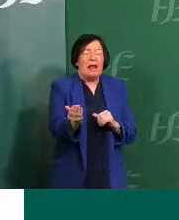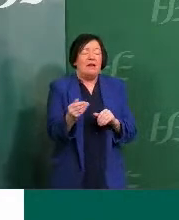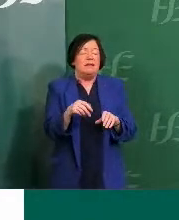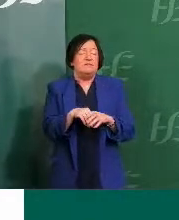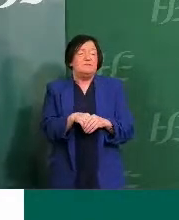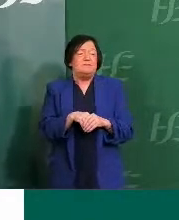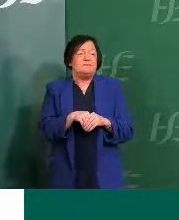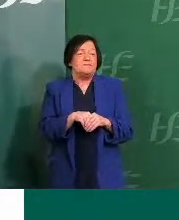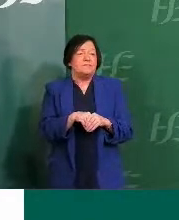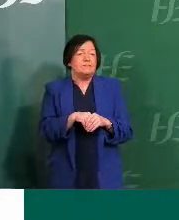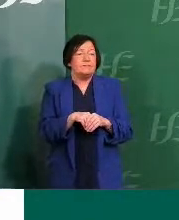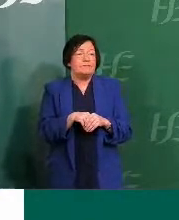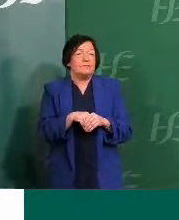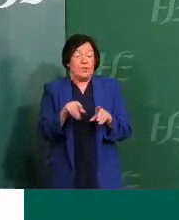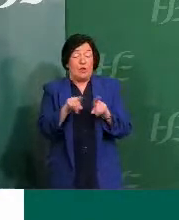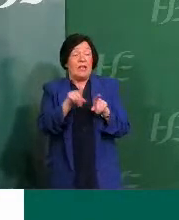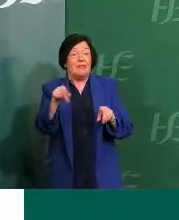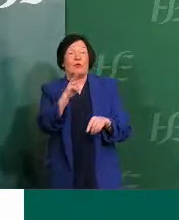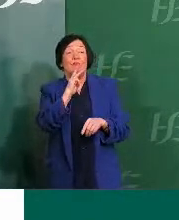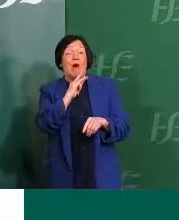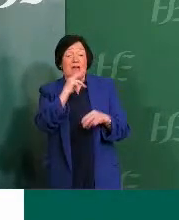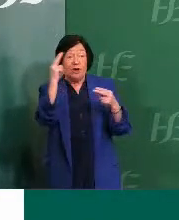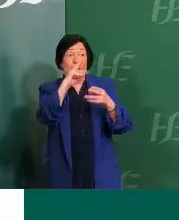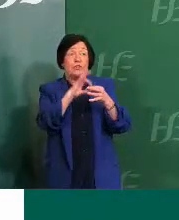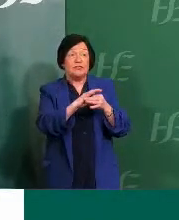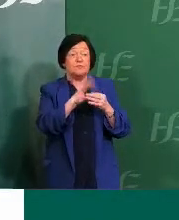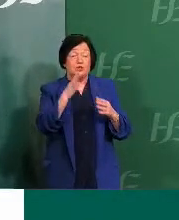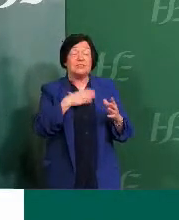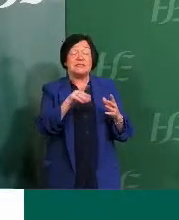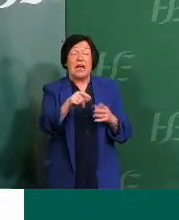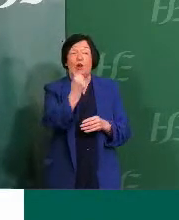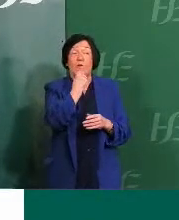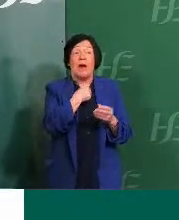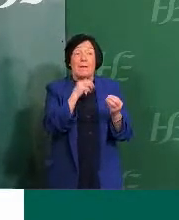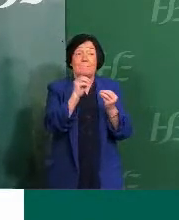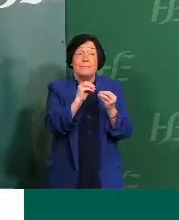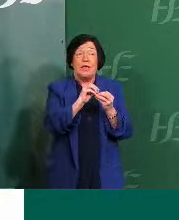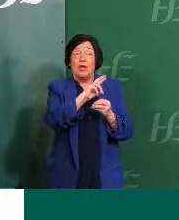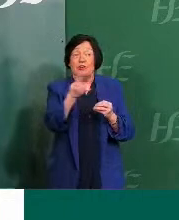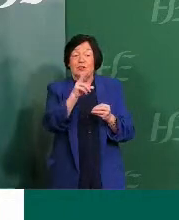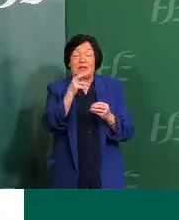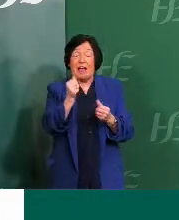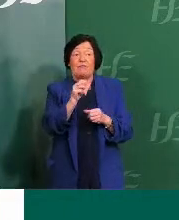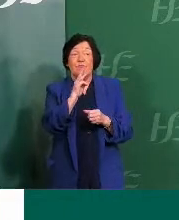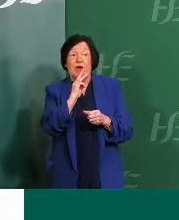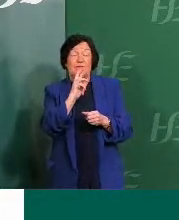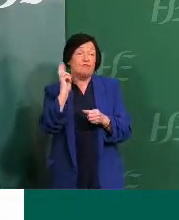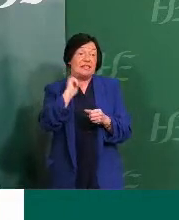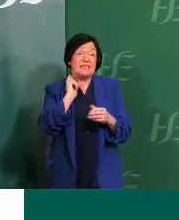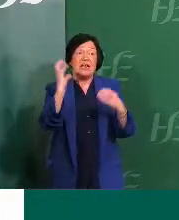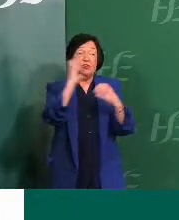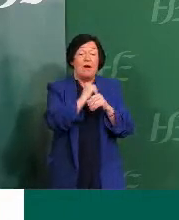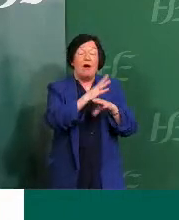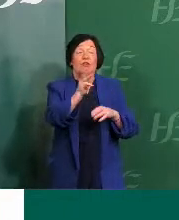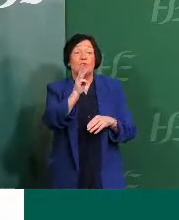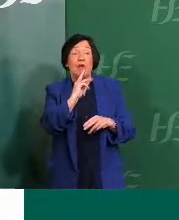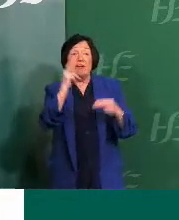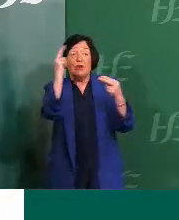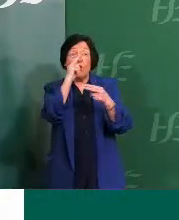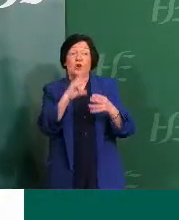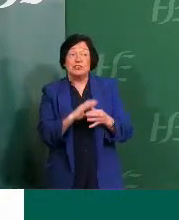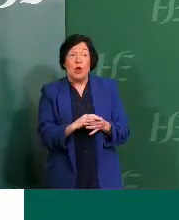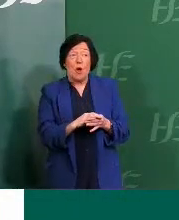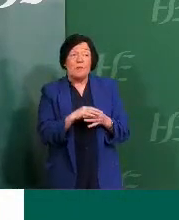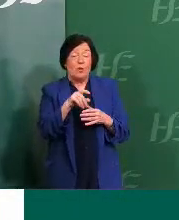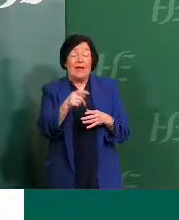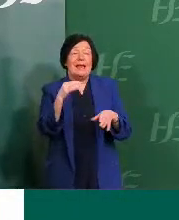also within the private nursing homes. And just to say, that number that I mentioned does not capture private residential care, so all of the private nursing homes.